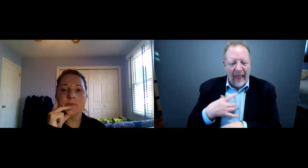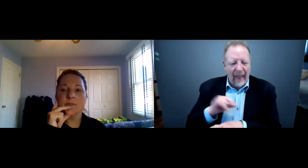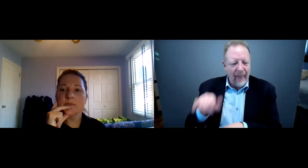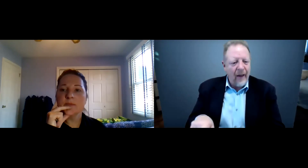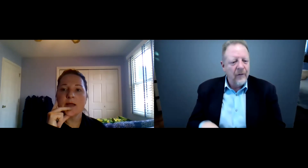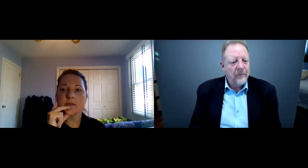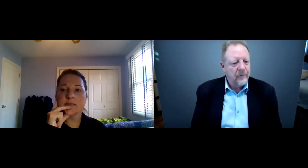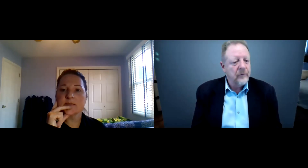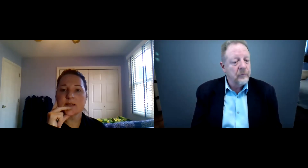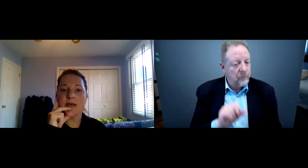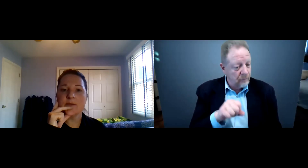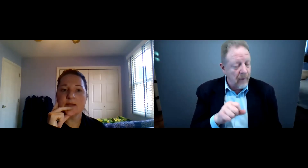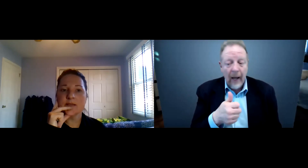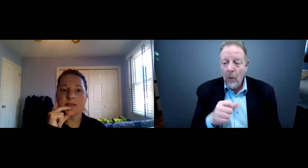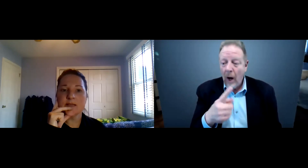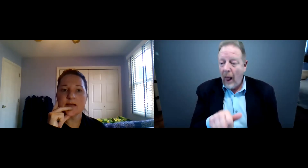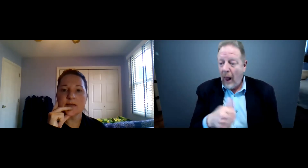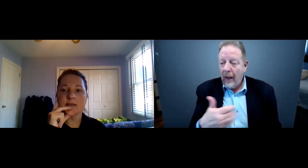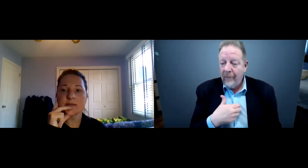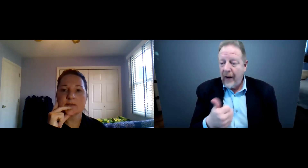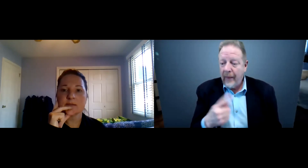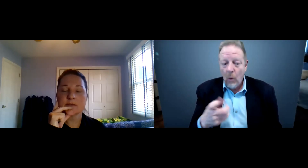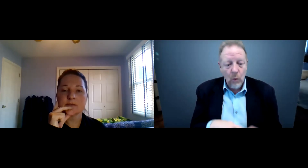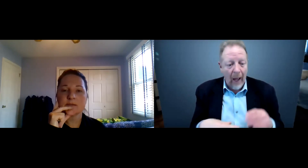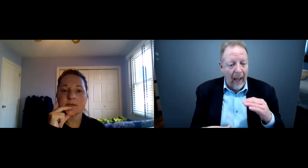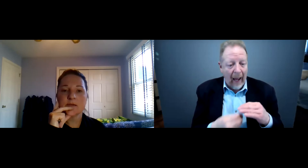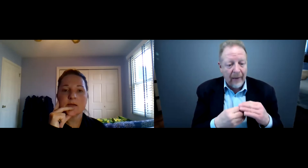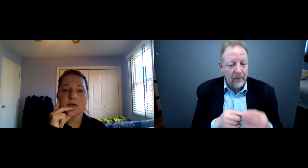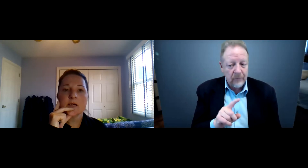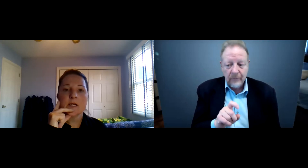Anybody else have anything to say on that?